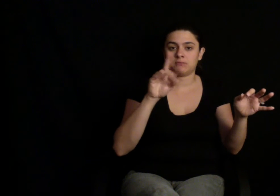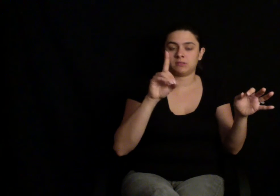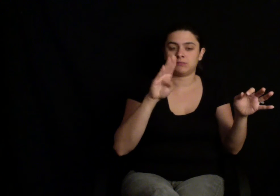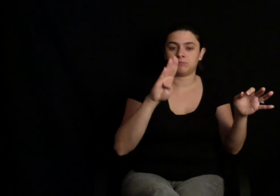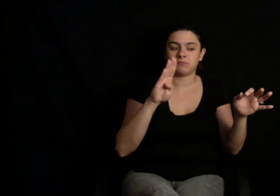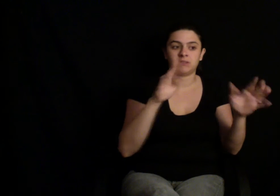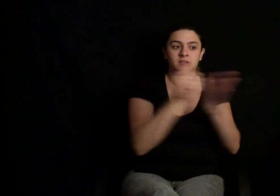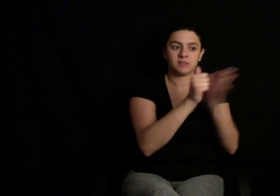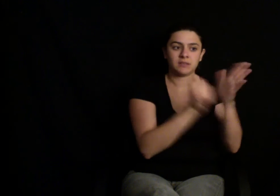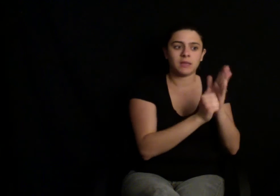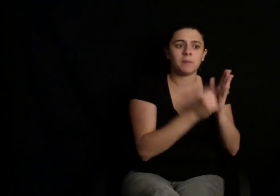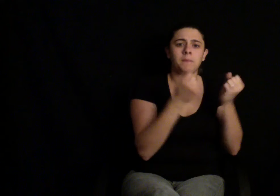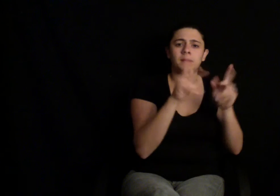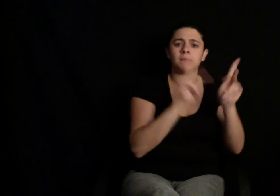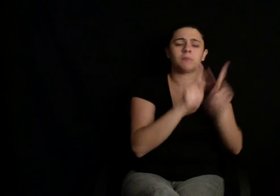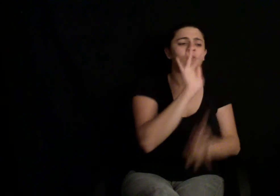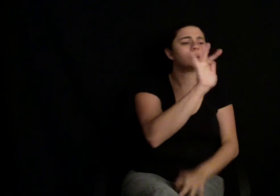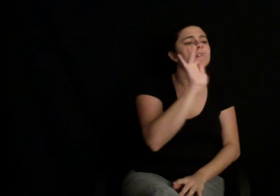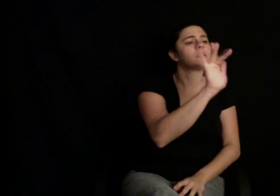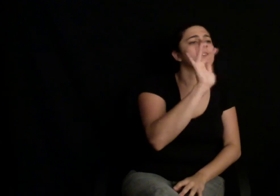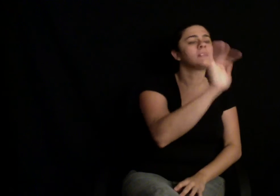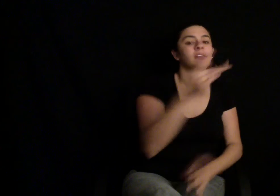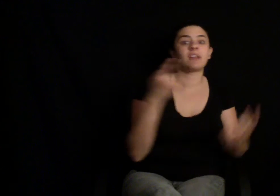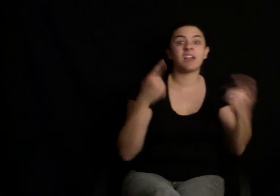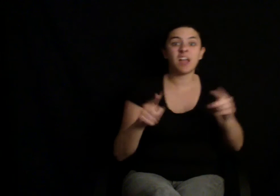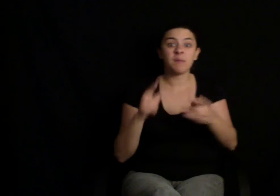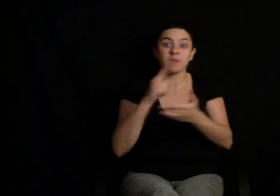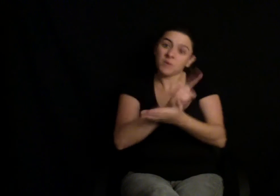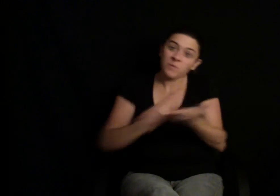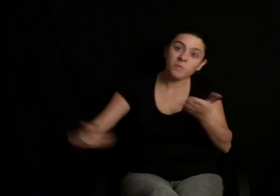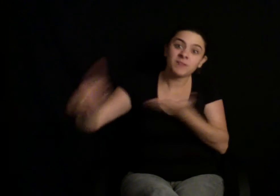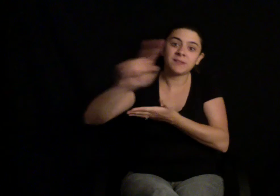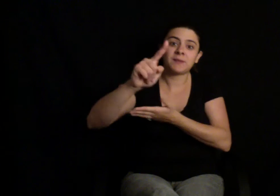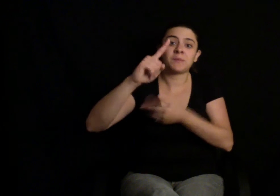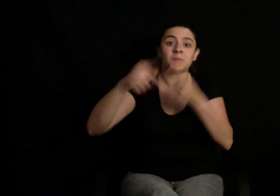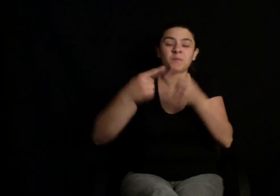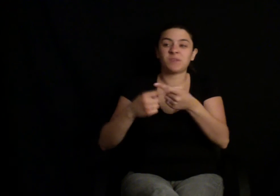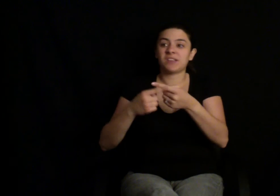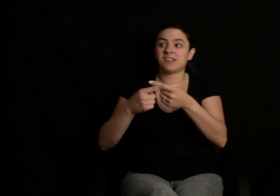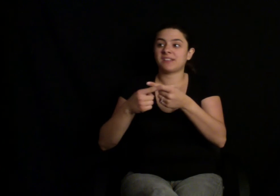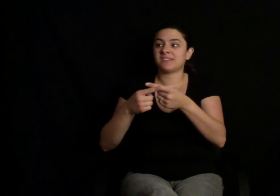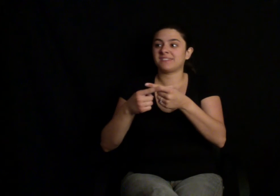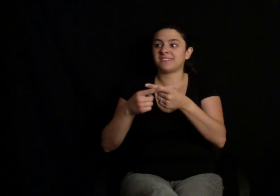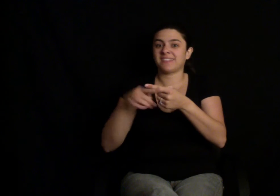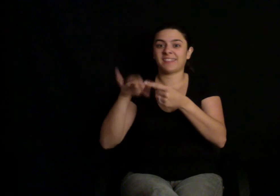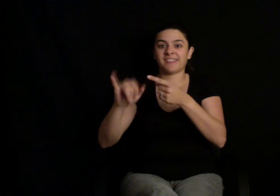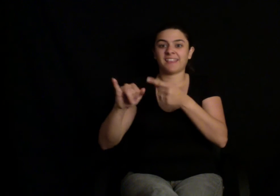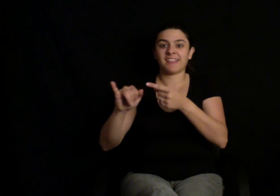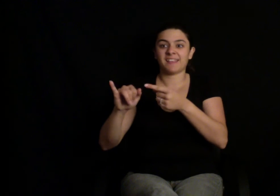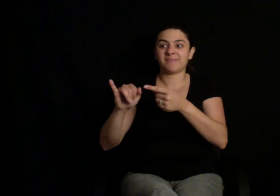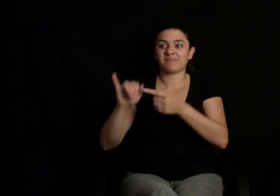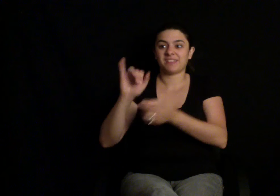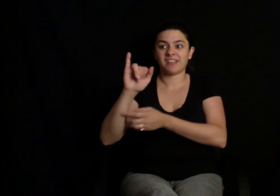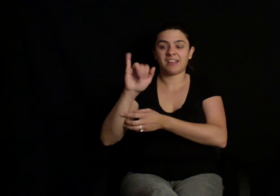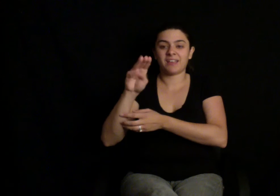the rankings updated the next week, all of a sudden I was number 5 on the cast list. So IMDb, if you didn't know